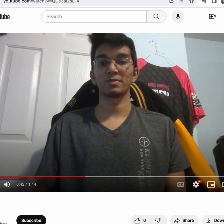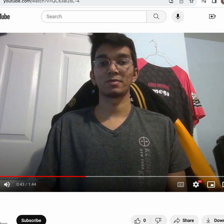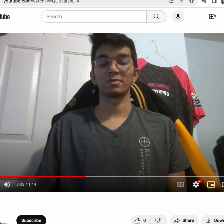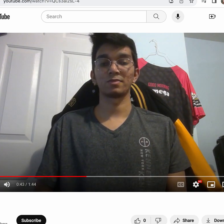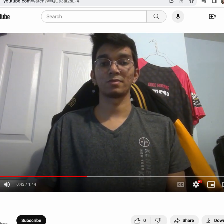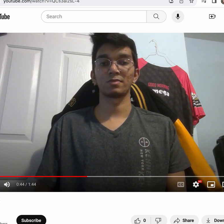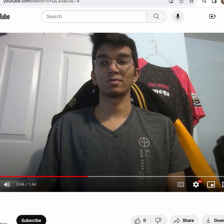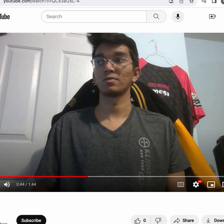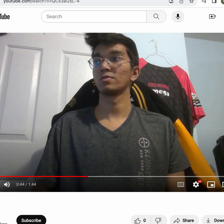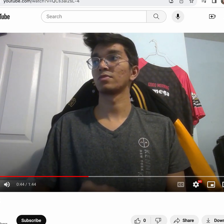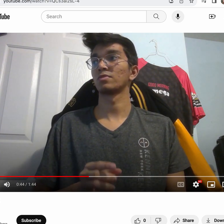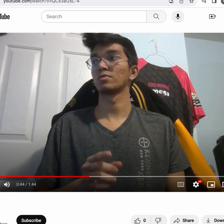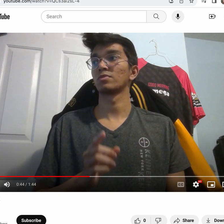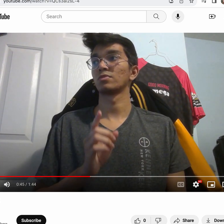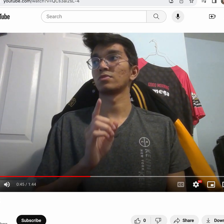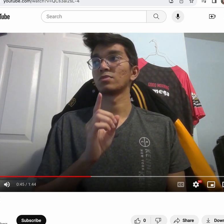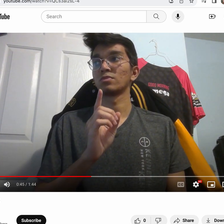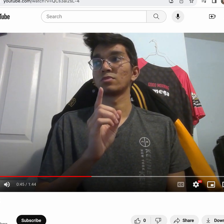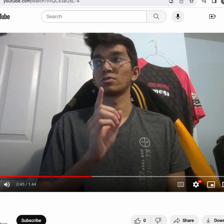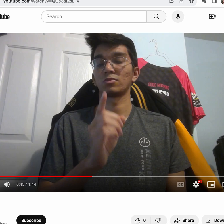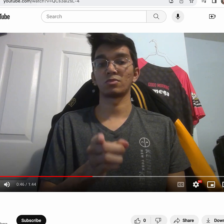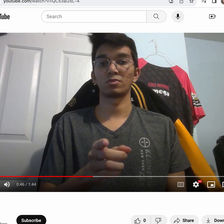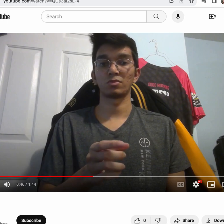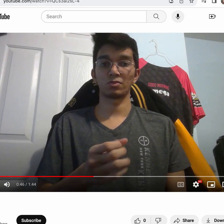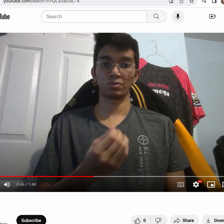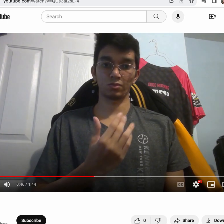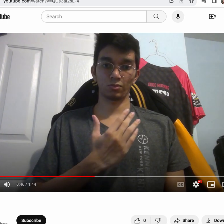Mm-hmm. Great job.